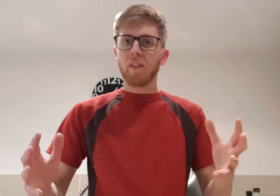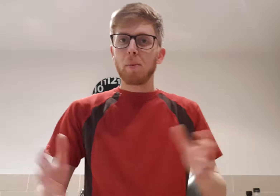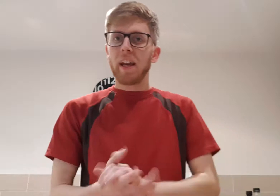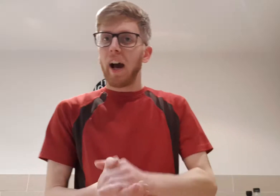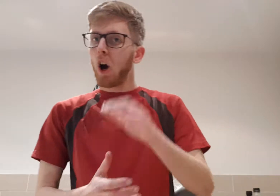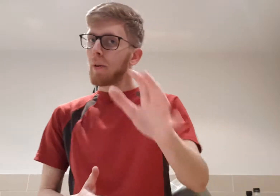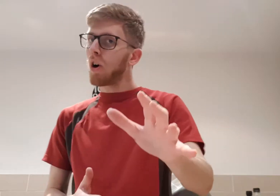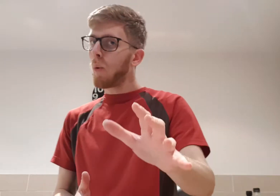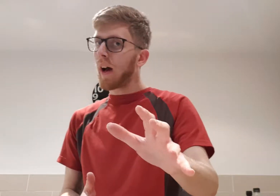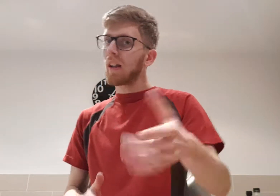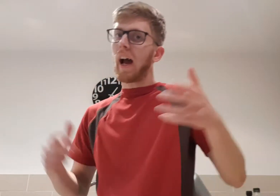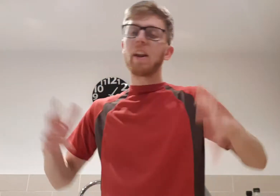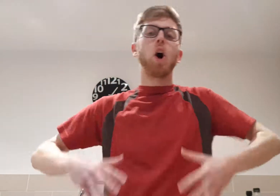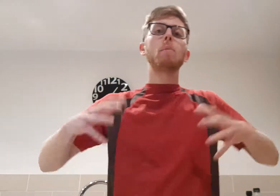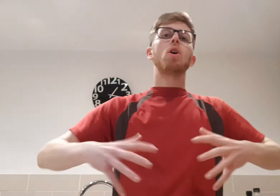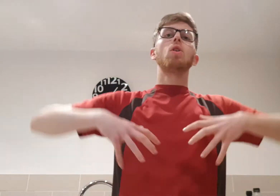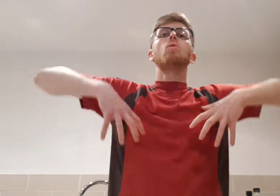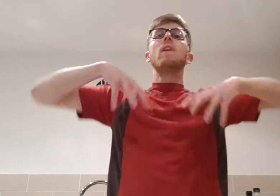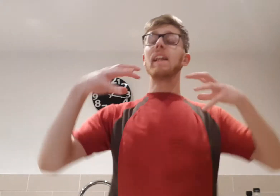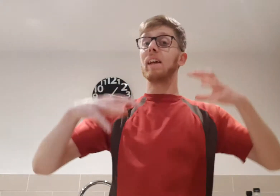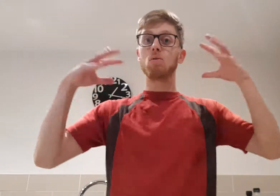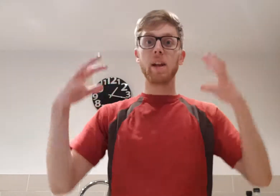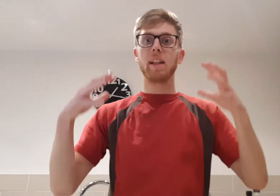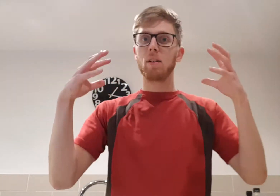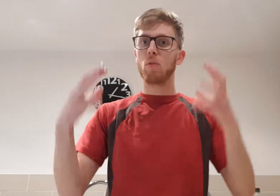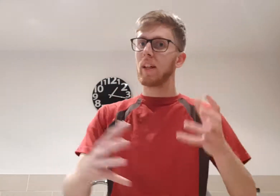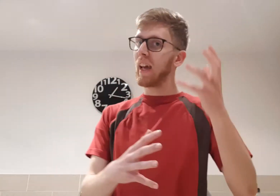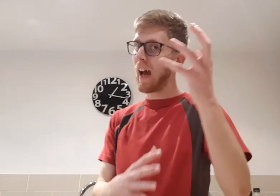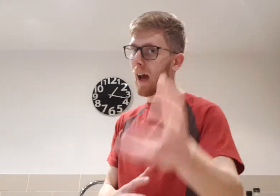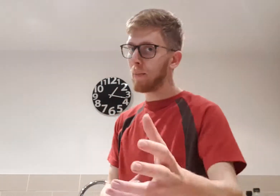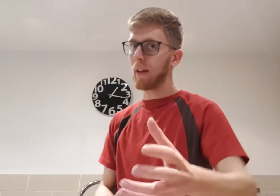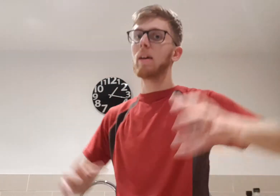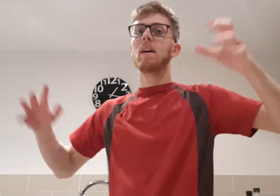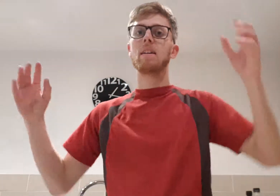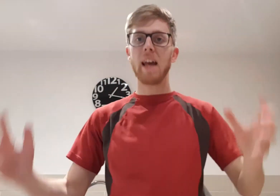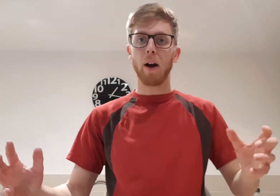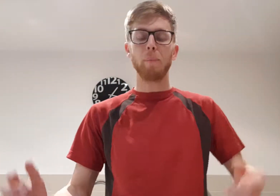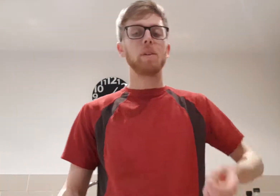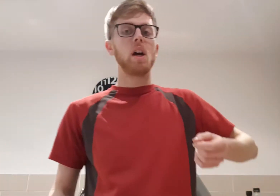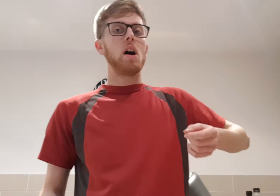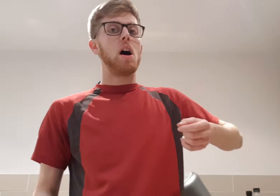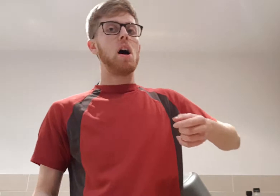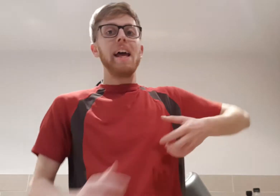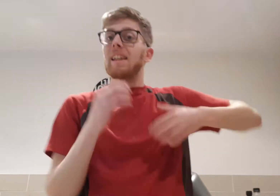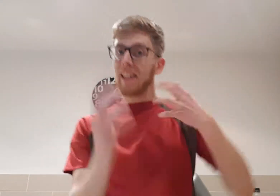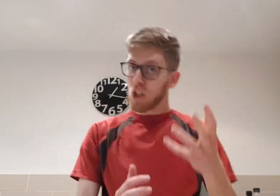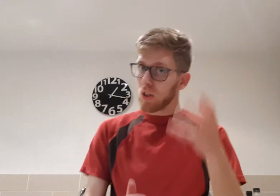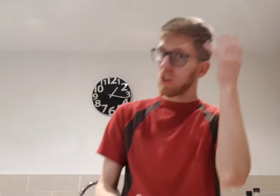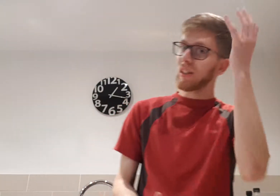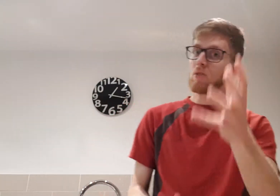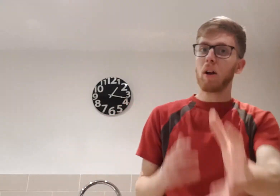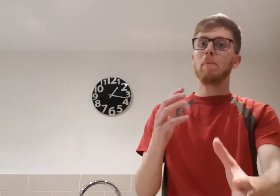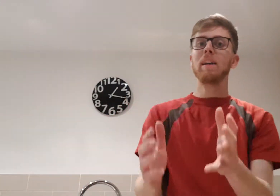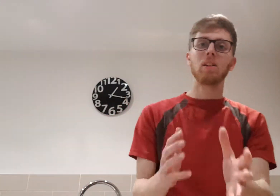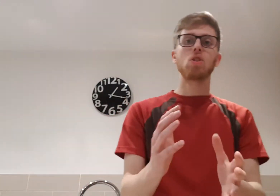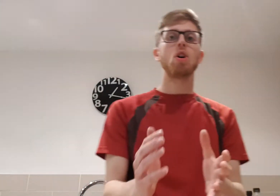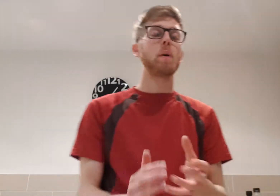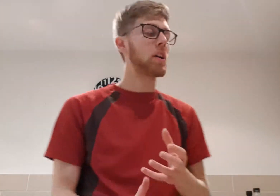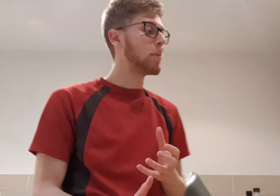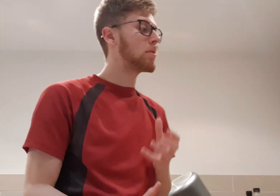Hey everybody, I hope you're all well and I hope you're all really, really, really happy. Now, in addition to the Cliff Crap Painting Show when it comes to